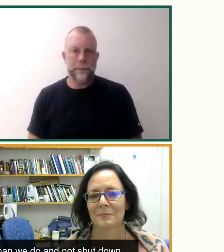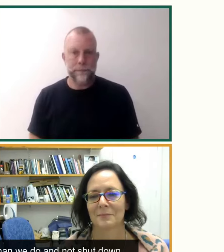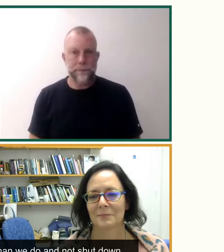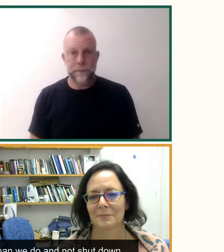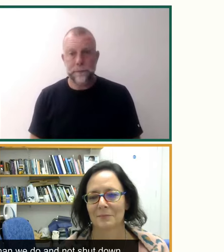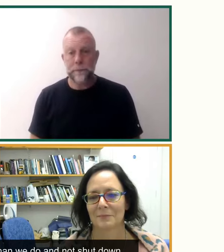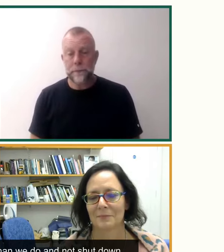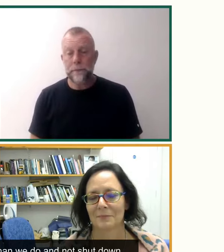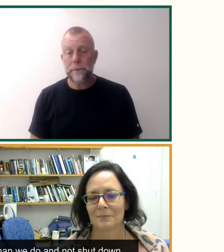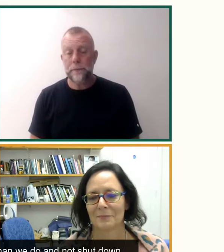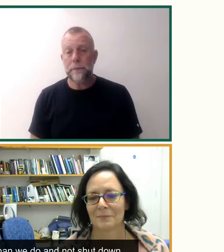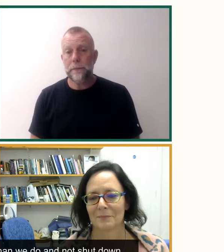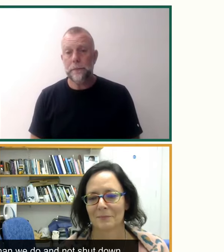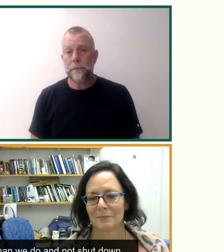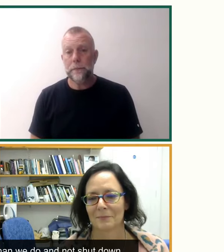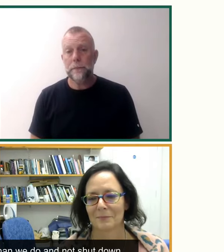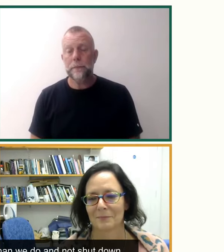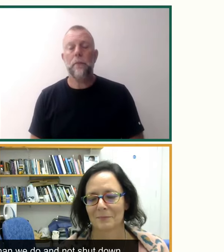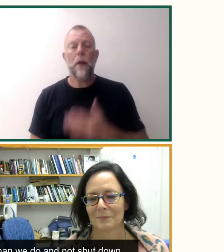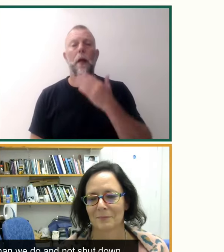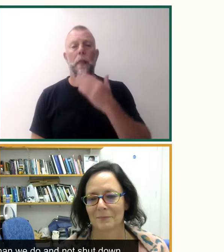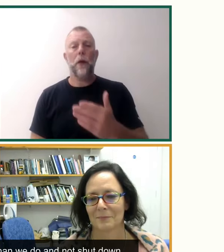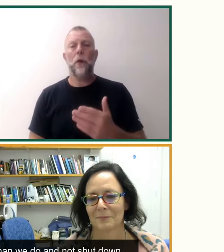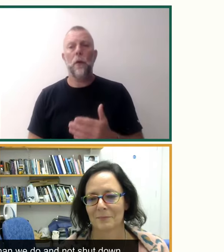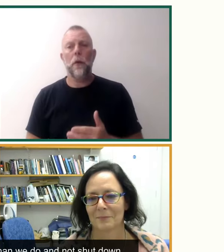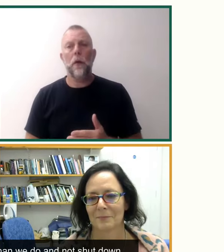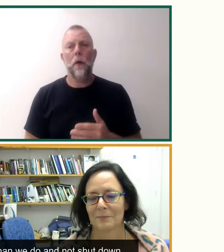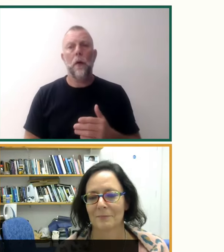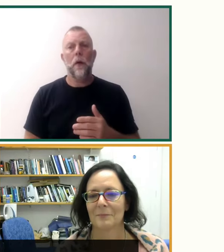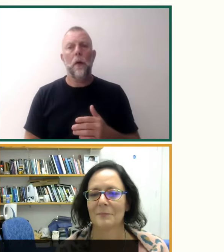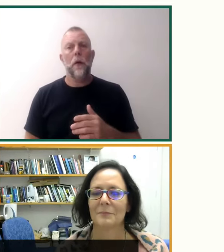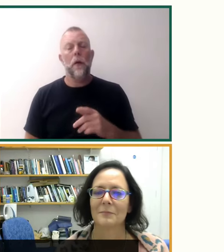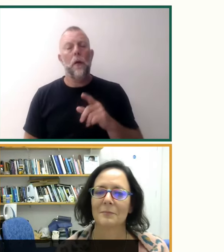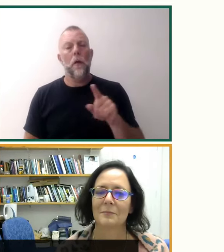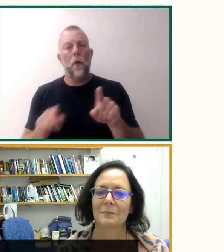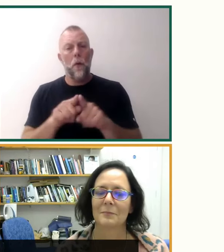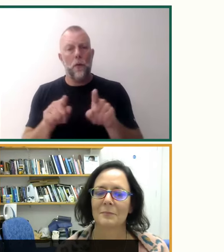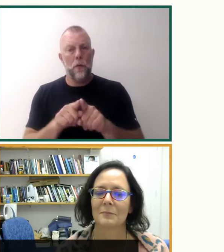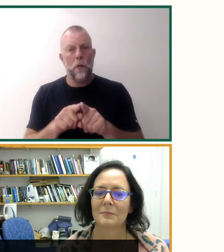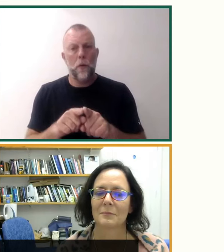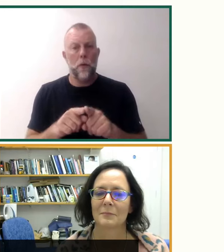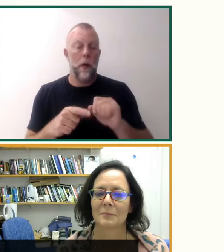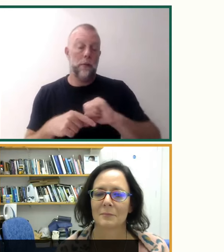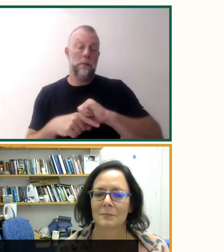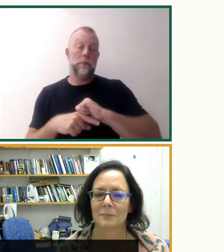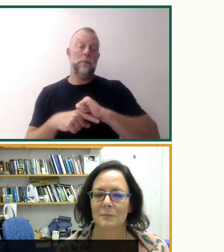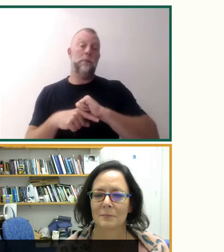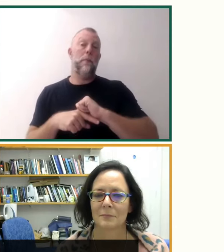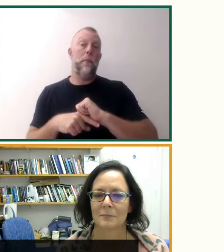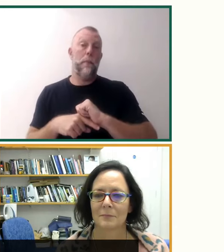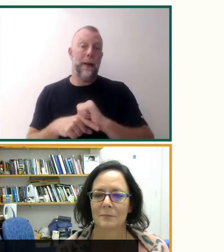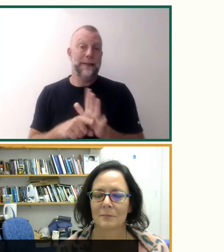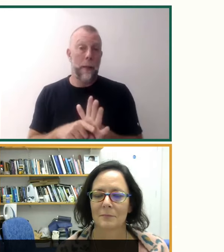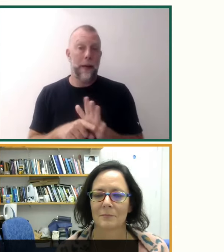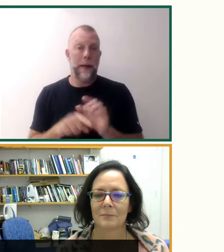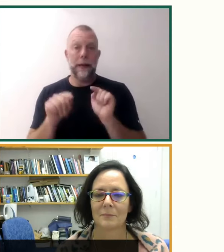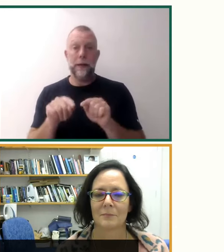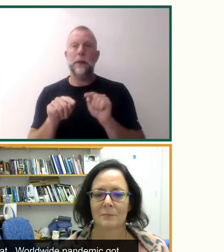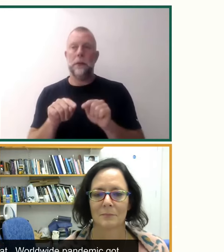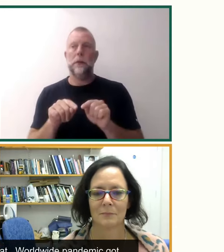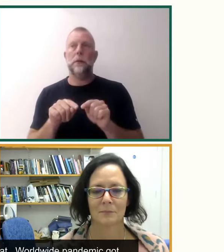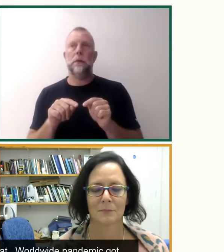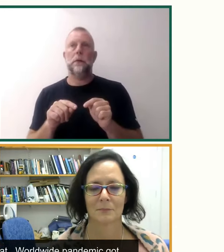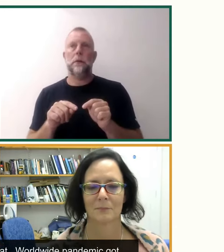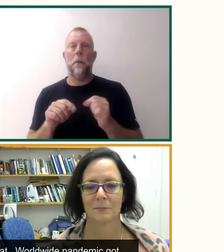Yes. Thank you for that. It's just so salutary that a worldwide pandemic garnered such heightened attention on, you